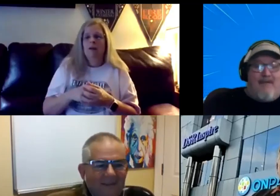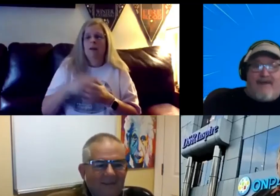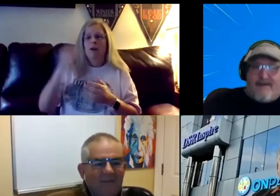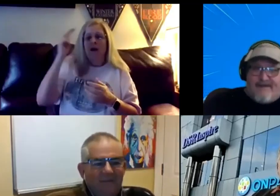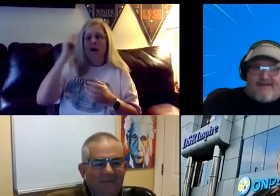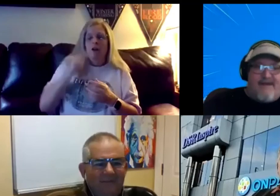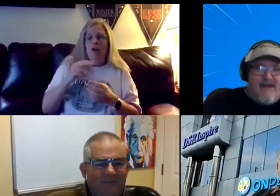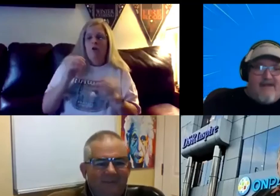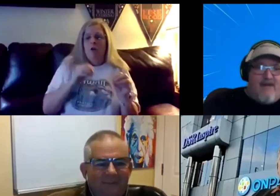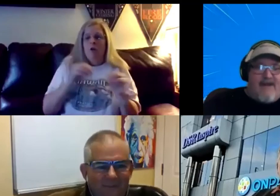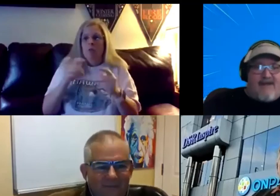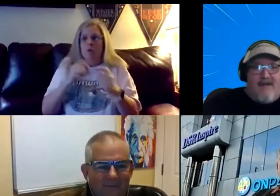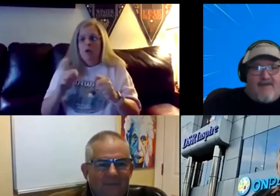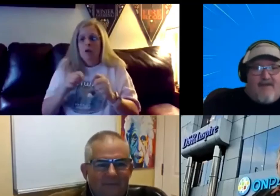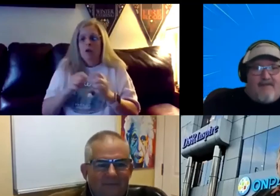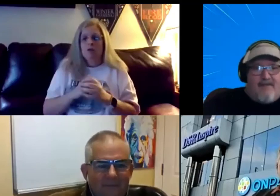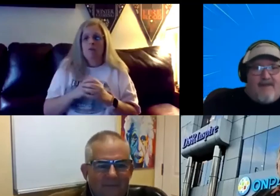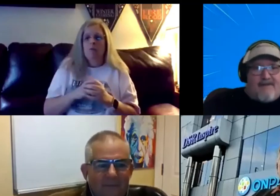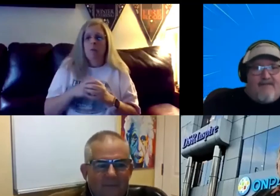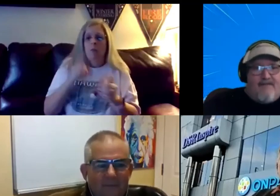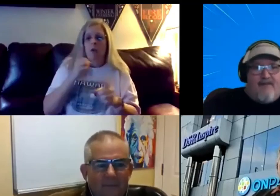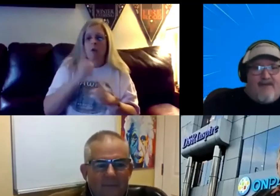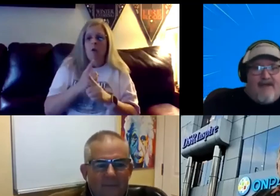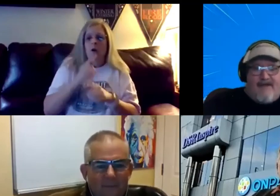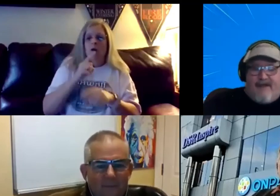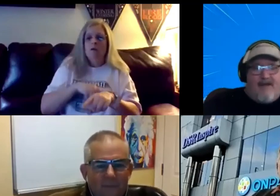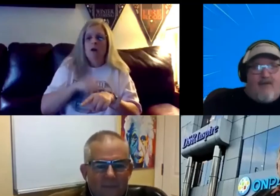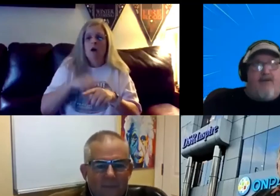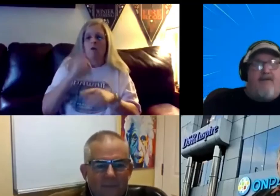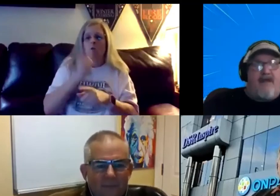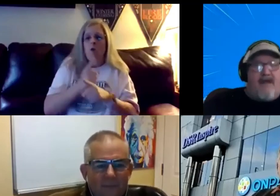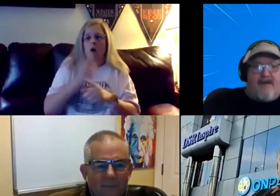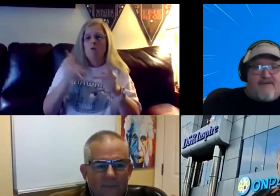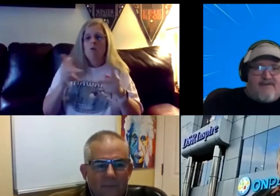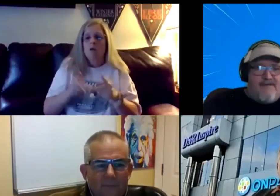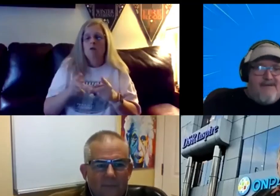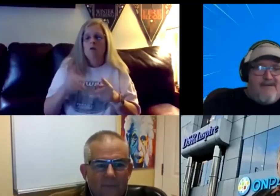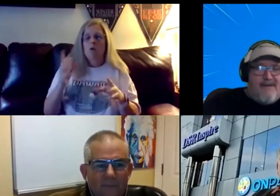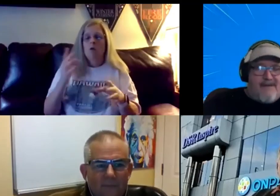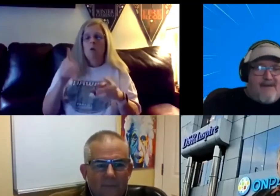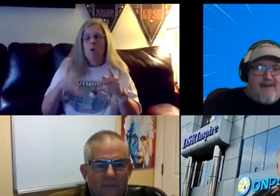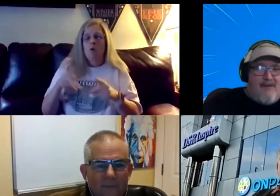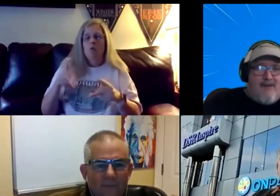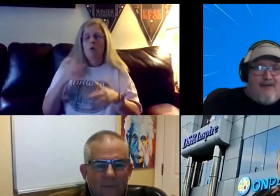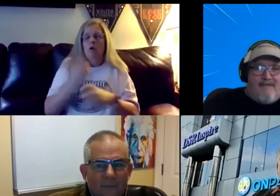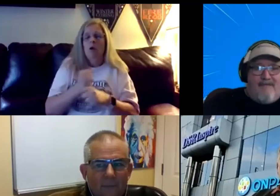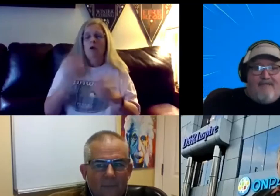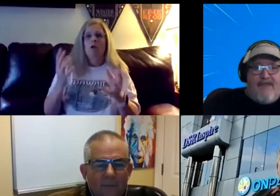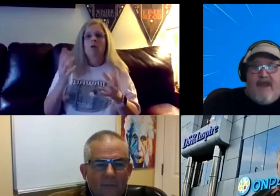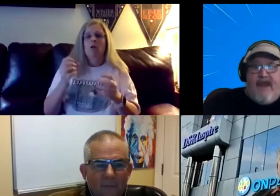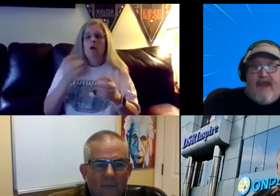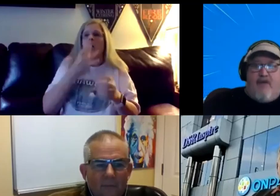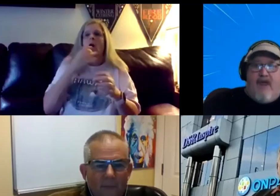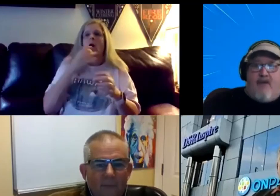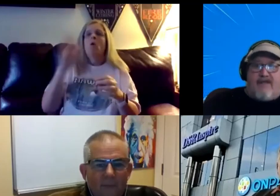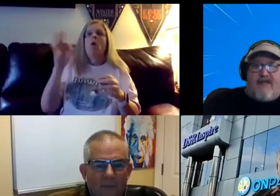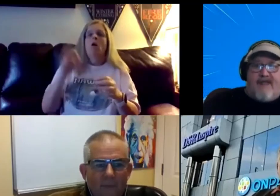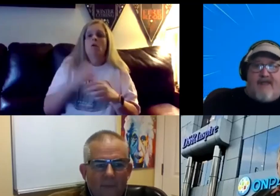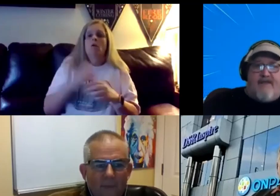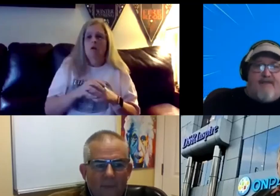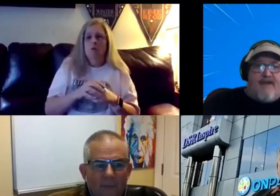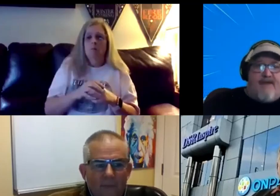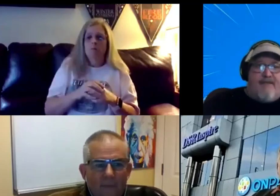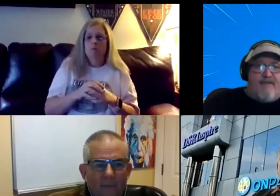together, you know, because it's the right time at the right place. When people hit it, they go, oh my gosh, right. You know, it's like a light went off. Anyway, I want to